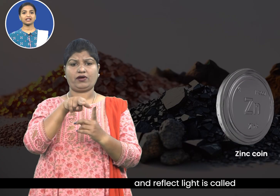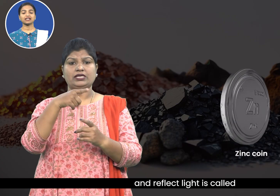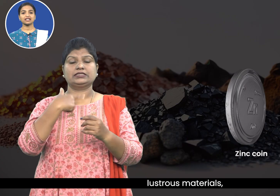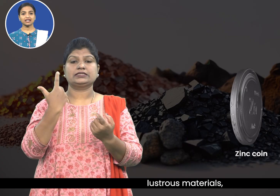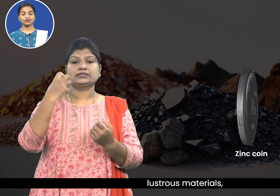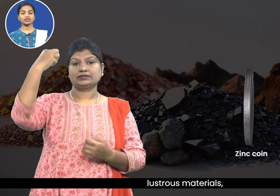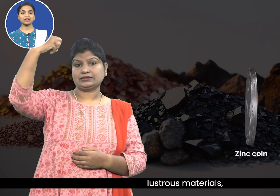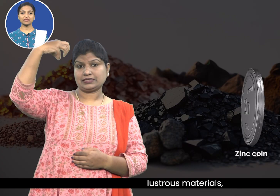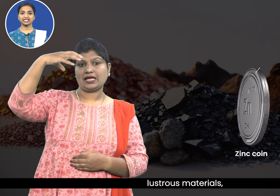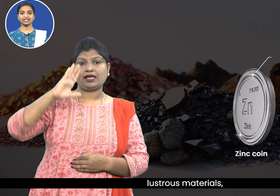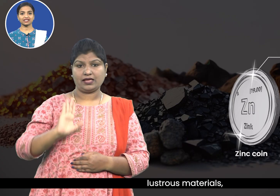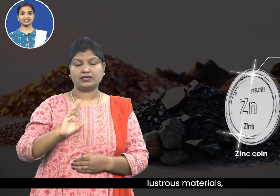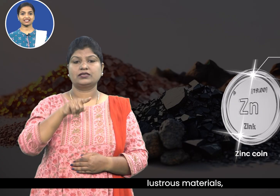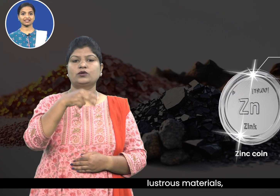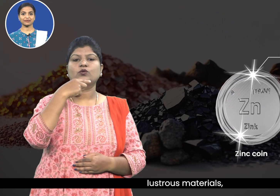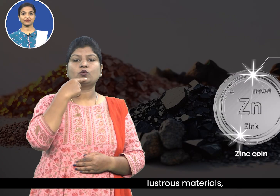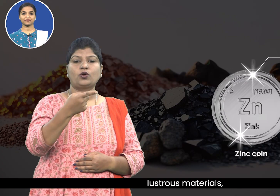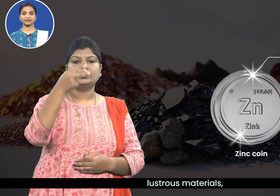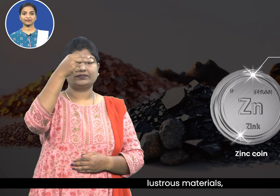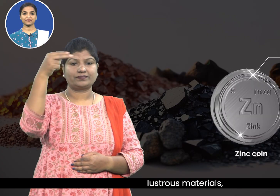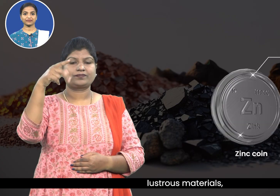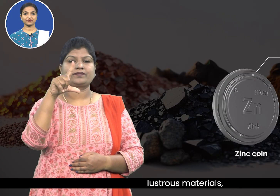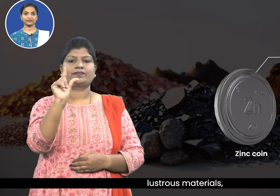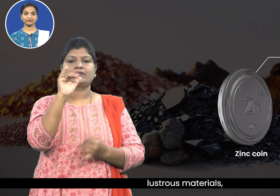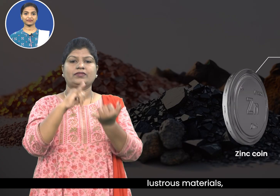called lustrous materials.